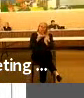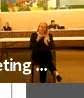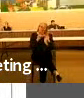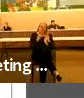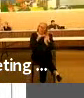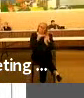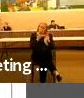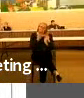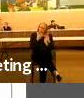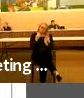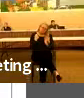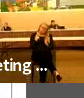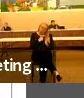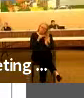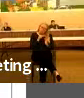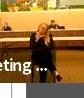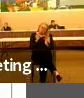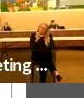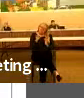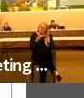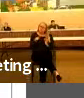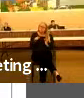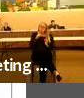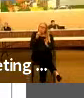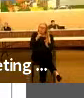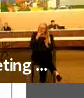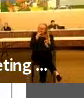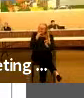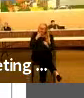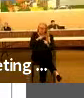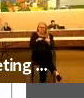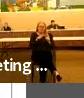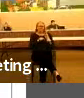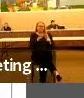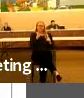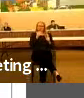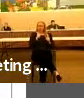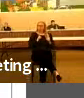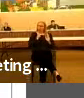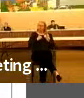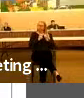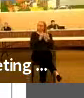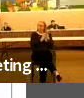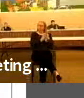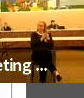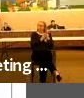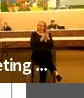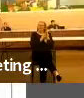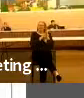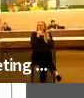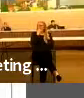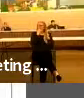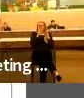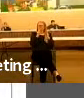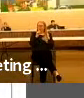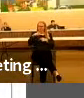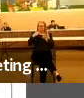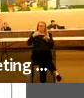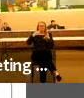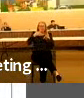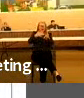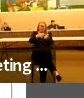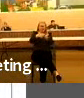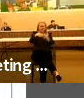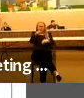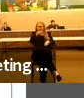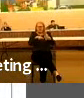here, but they are absolutely engaged in this corridor for a number of reasons. They're involved in the corridor study